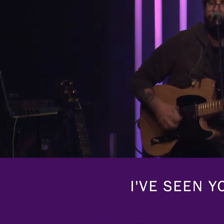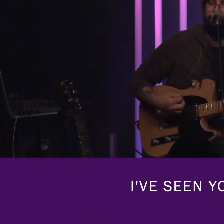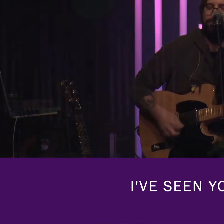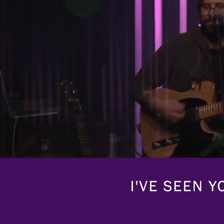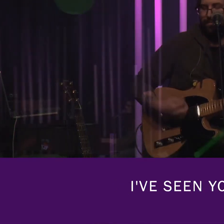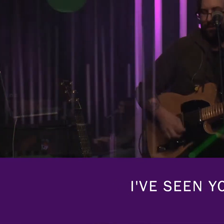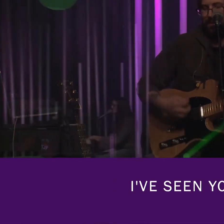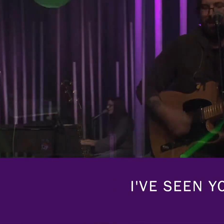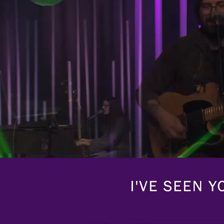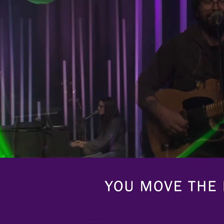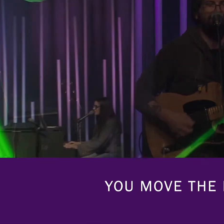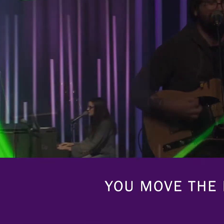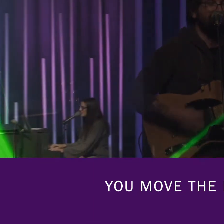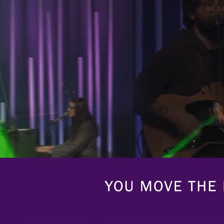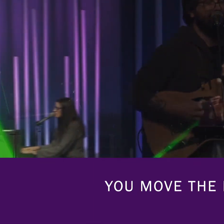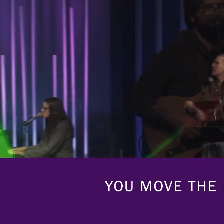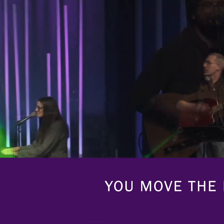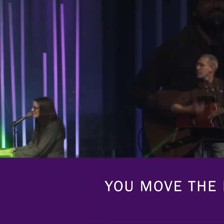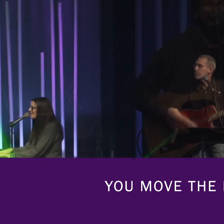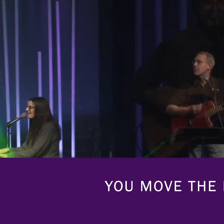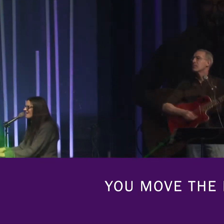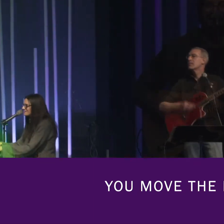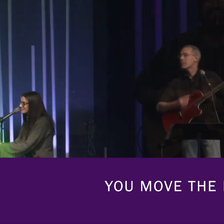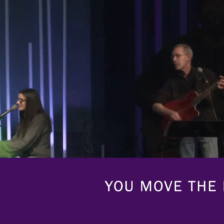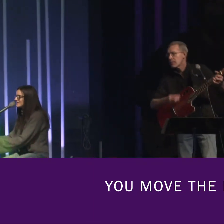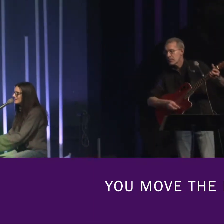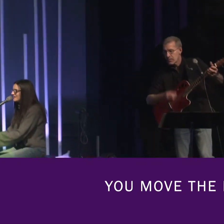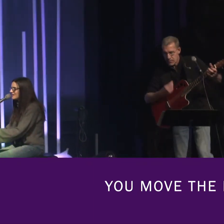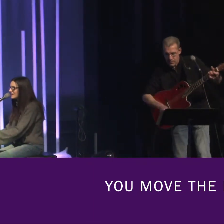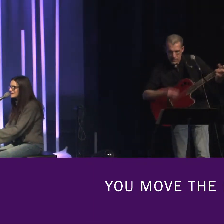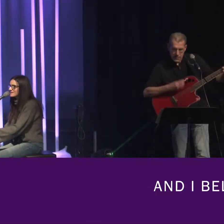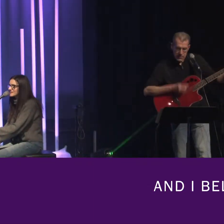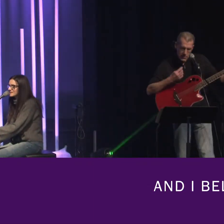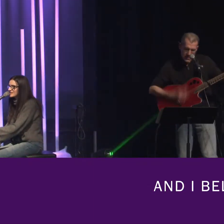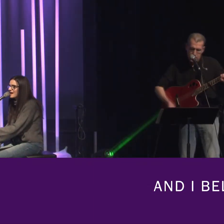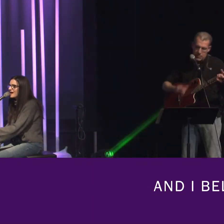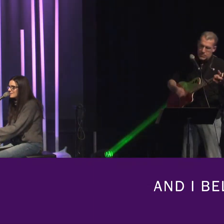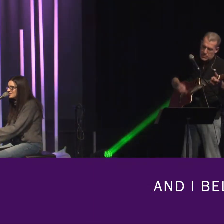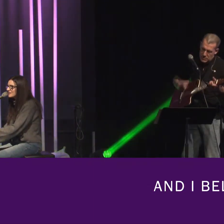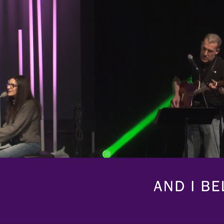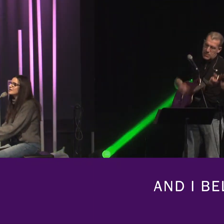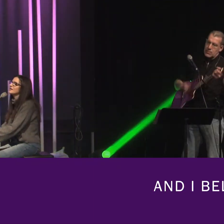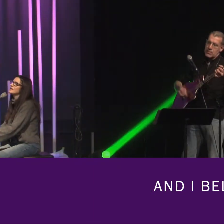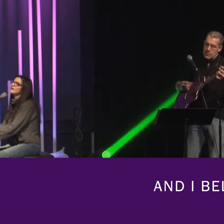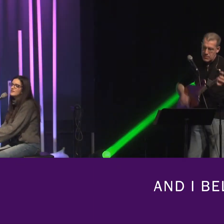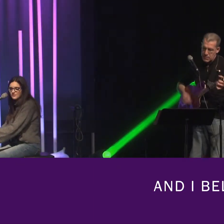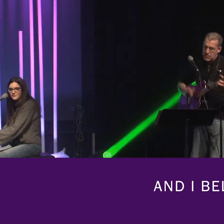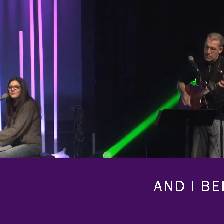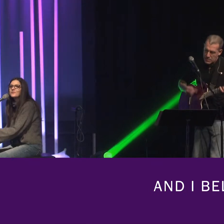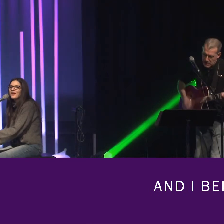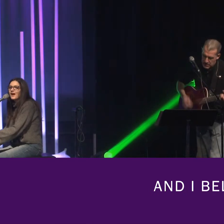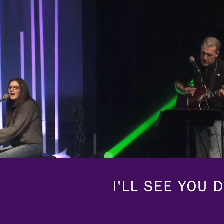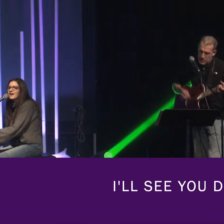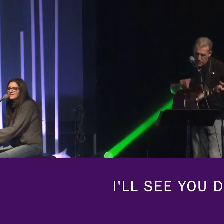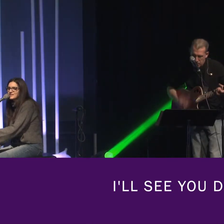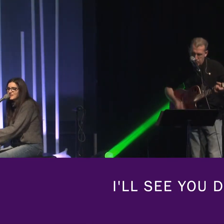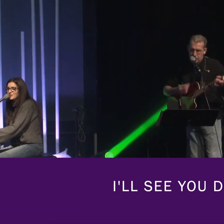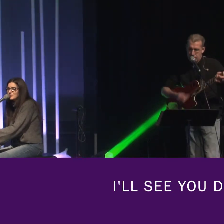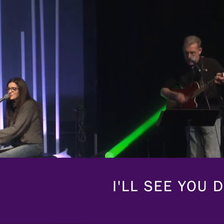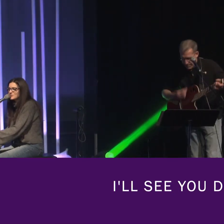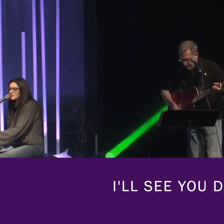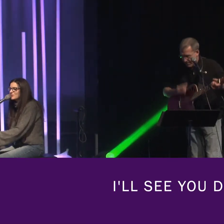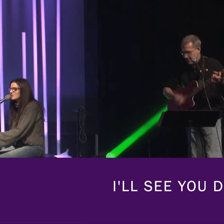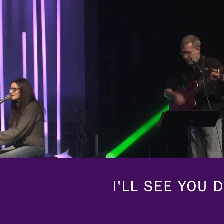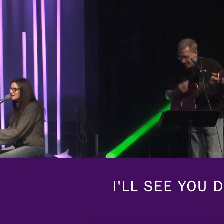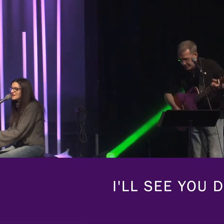move. You move the mountains, and I believe I see